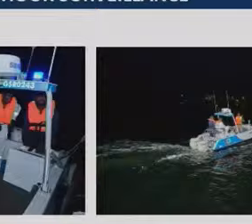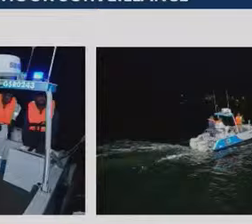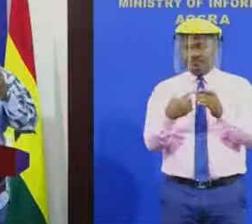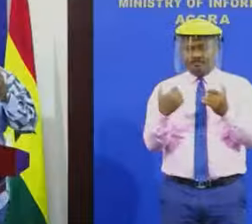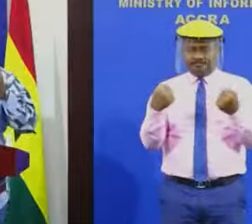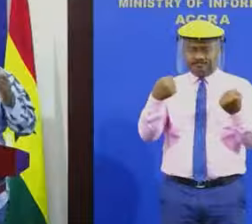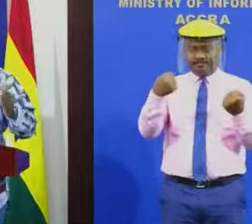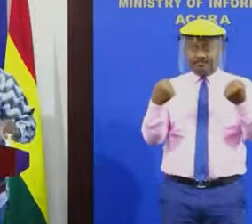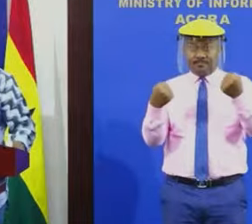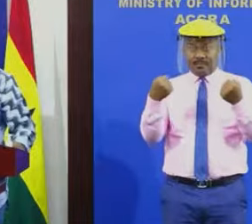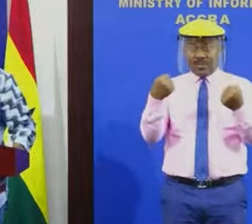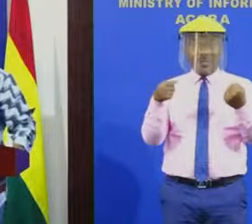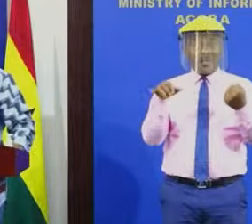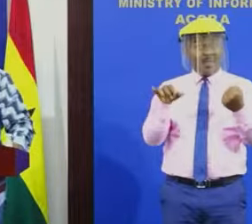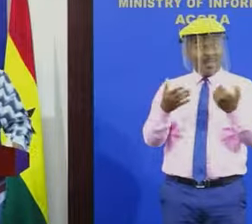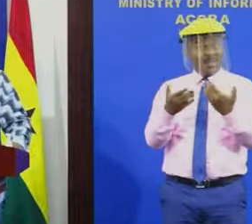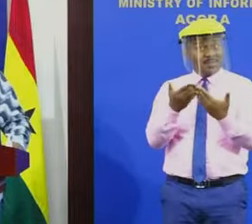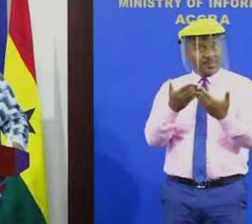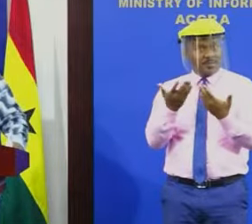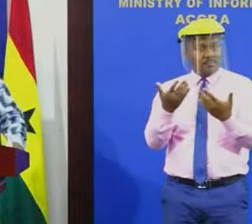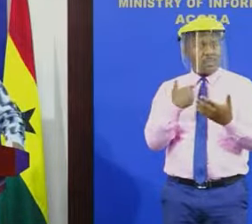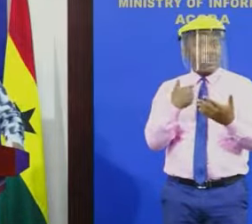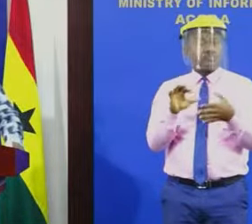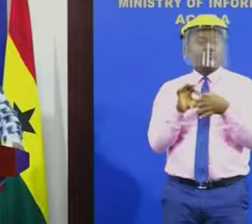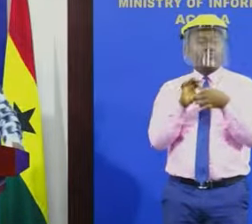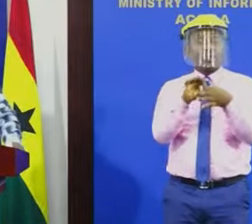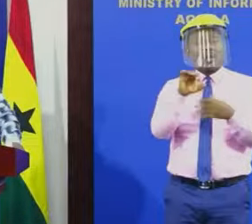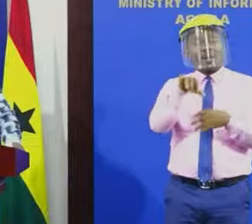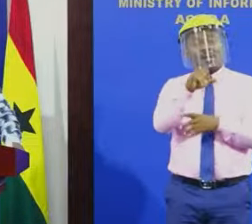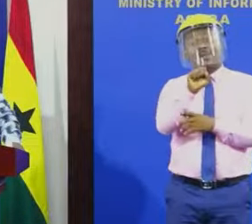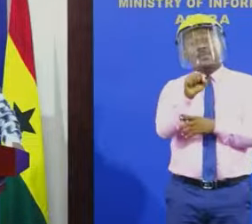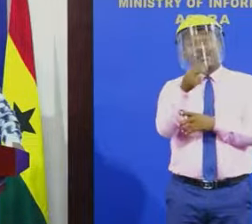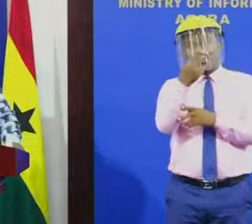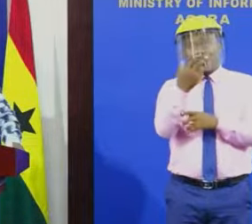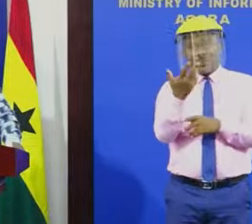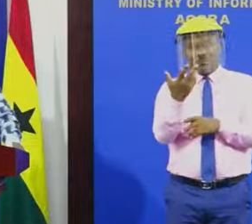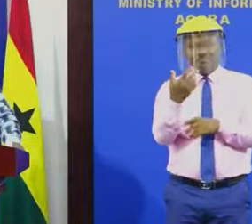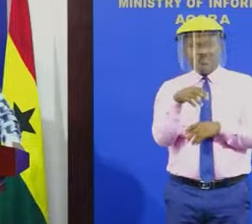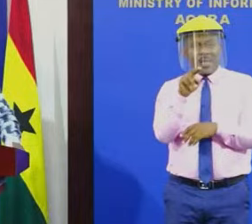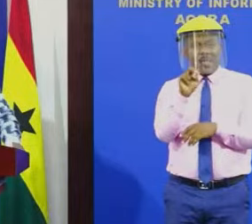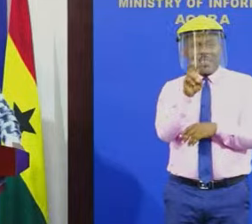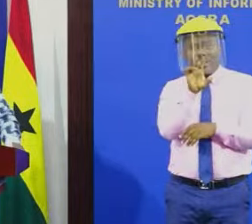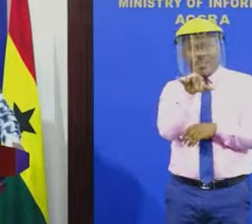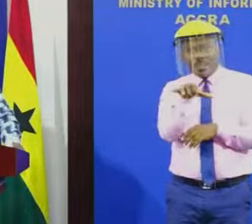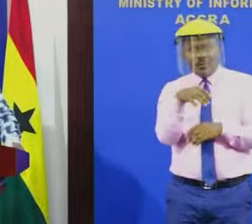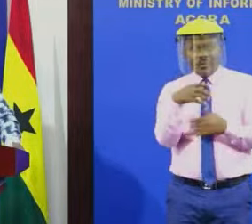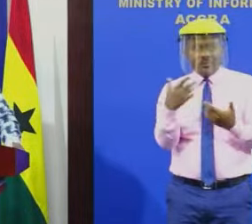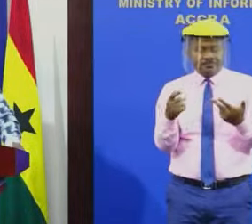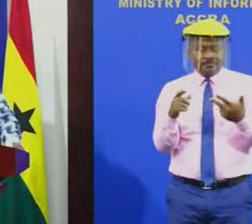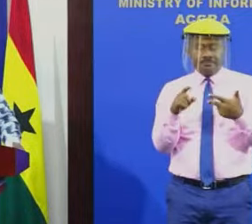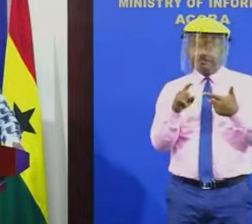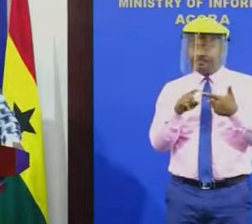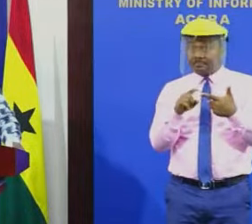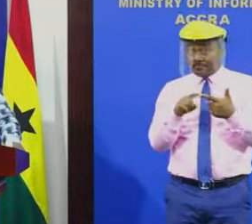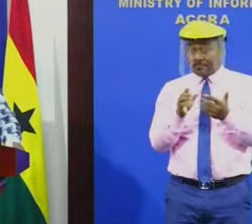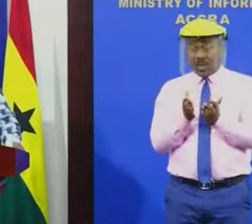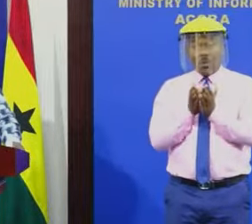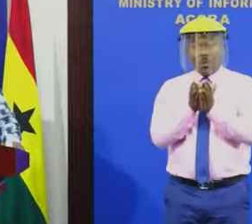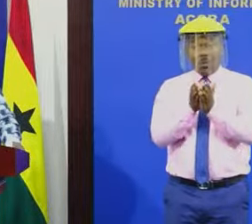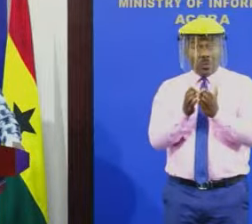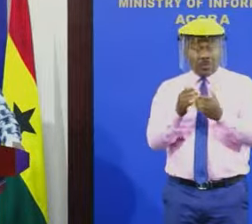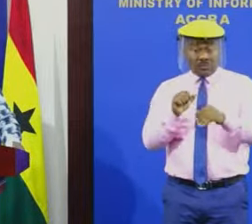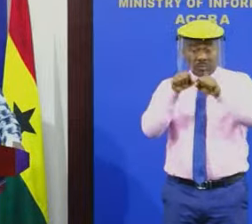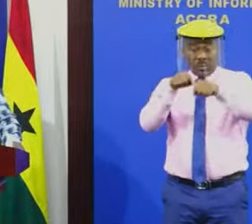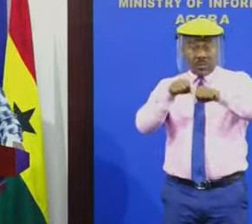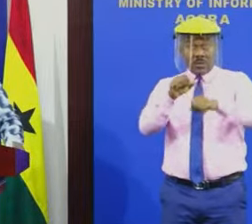how, together with some other stakeholders like the Navy, the Marine Police, and the Port Authority, we are